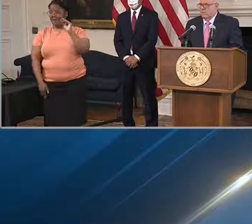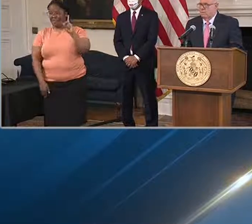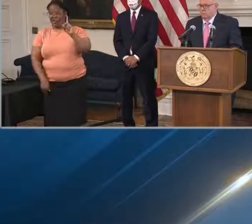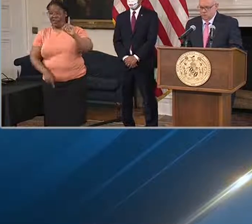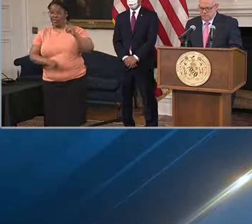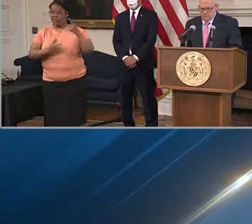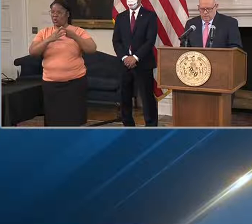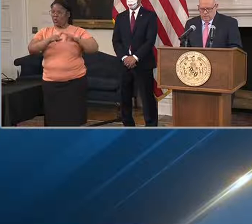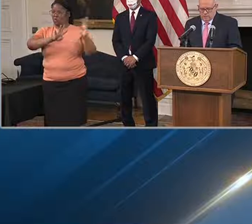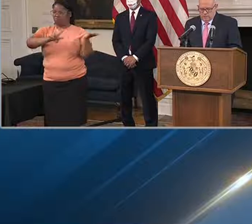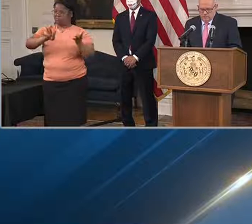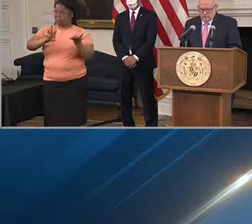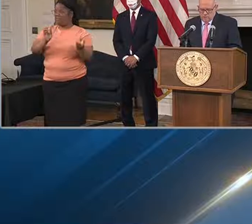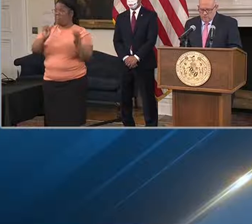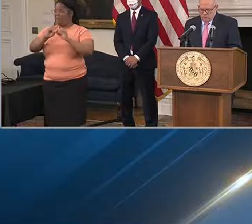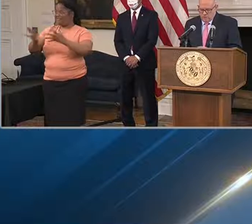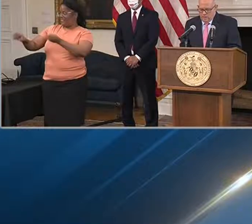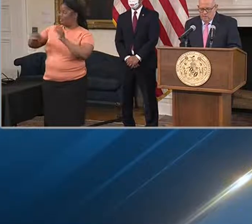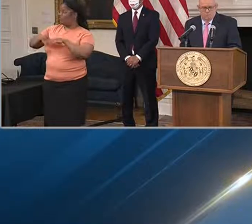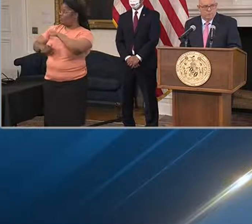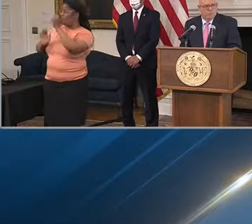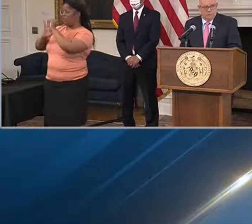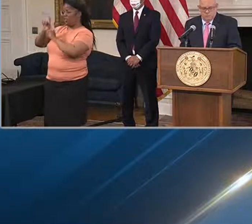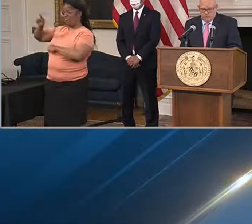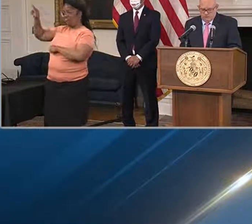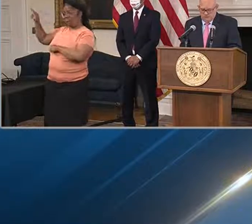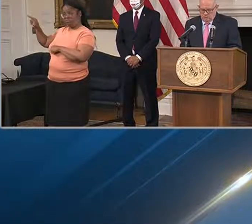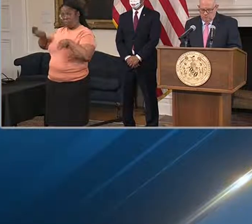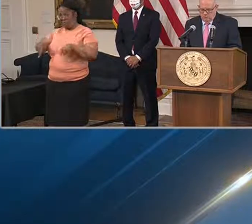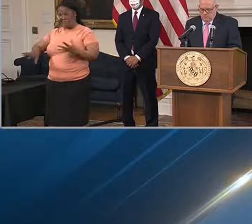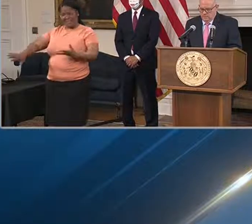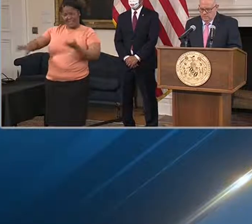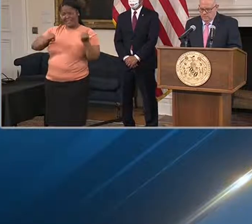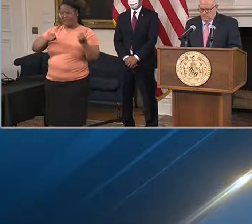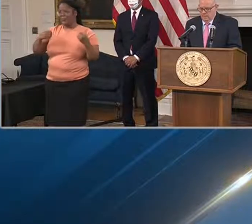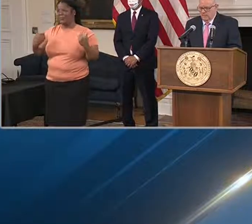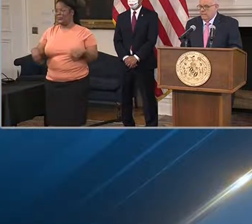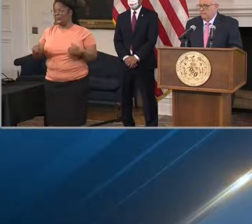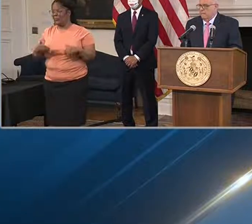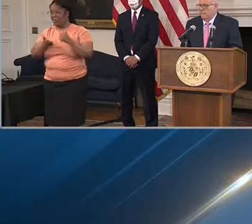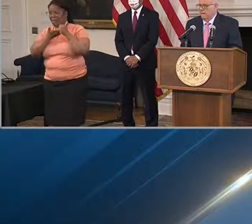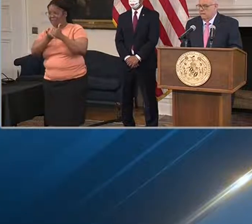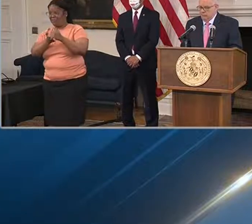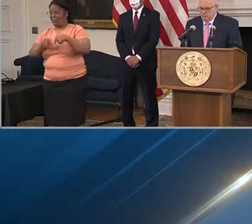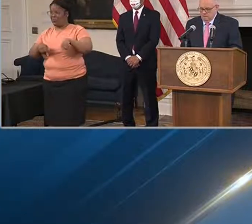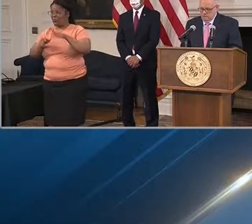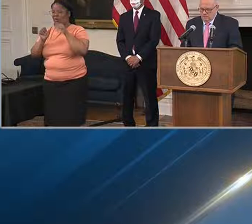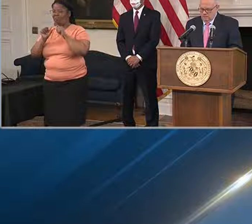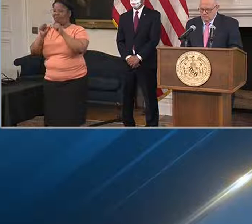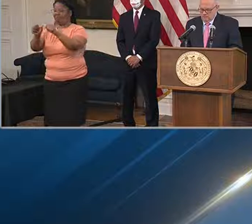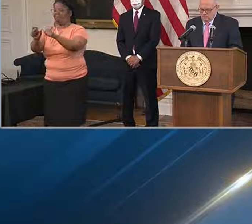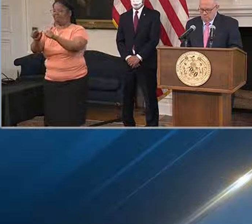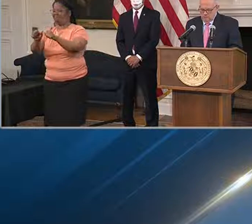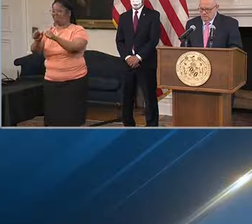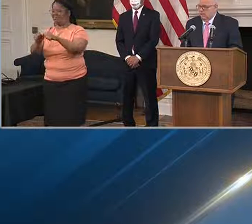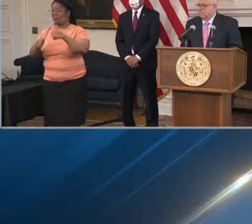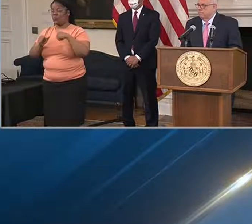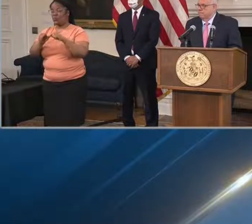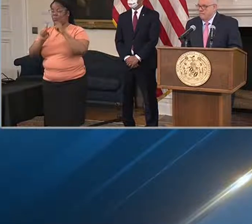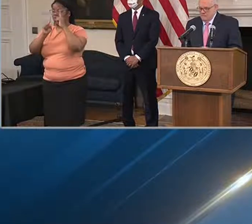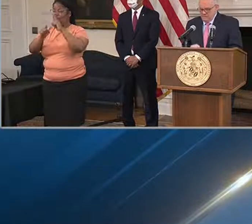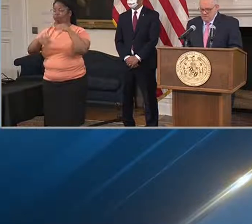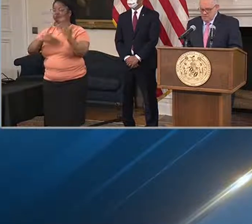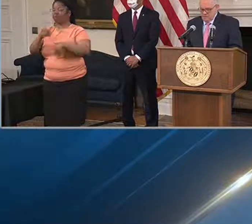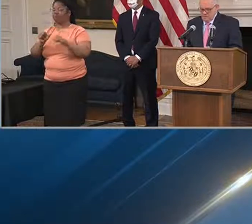than the nation and most other states. And with their help, we will continue to do so in the days ahead until our job is